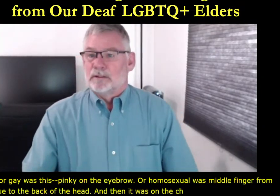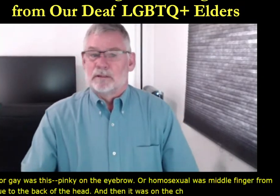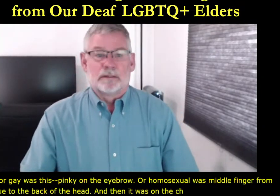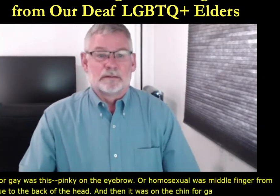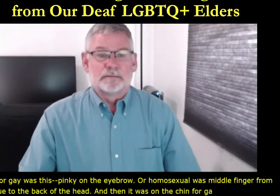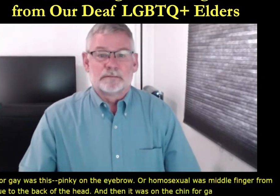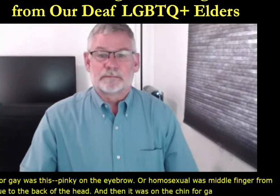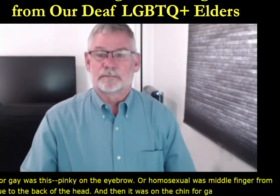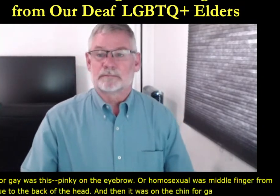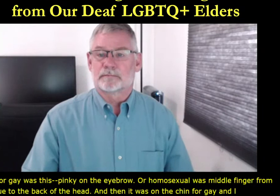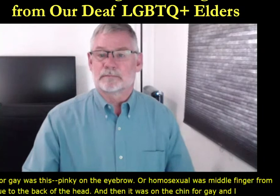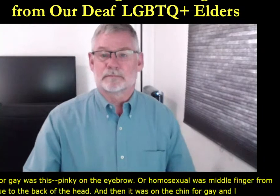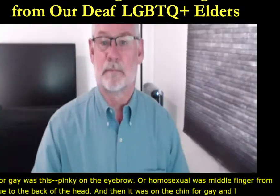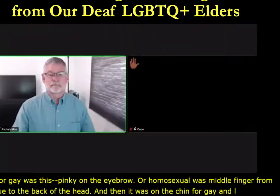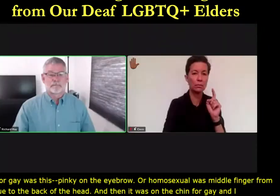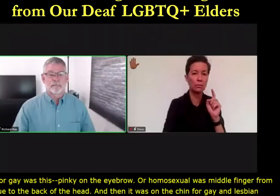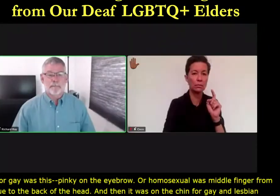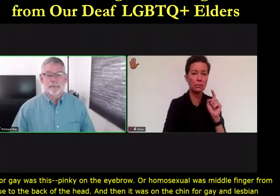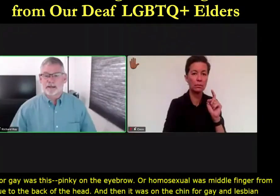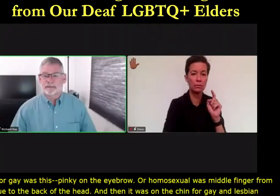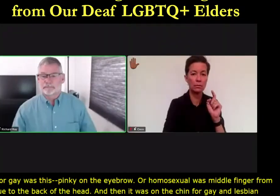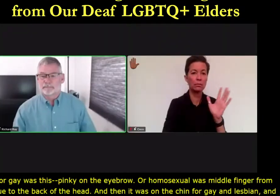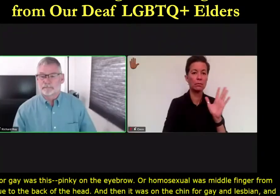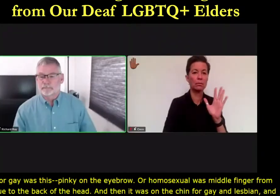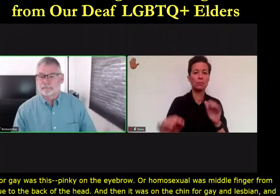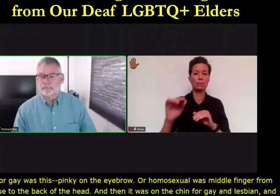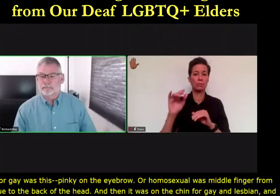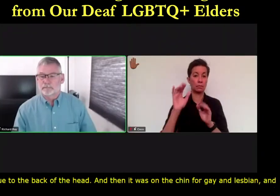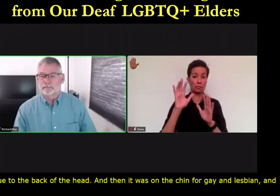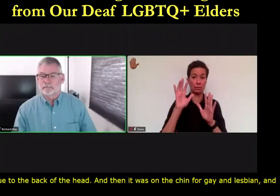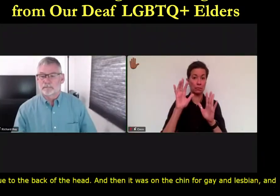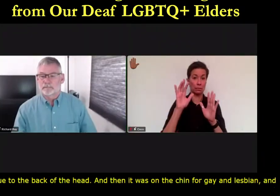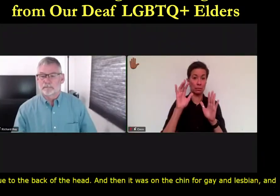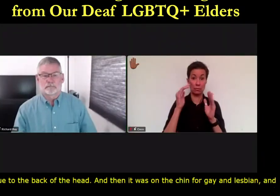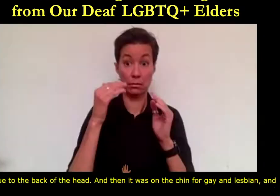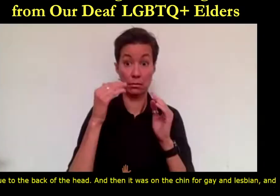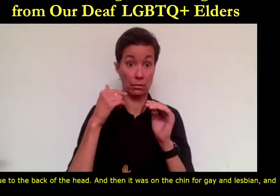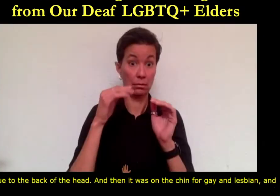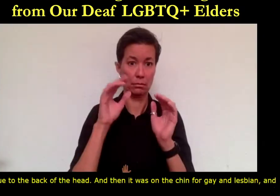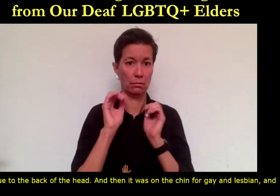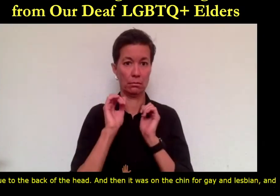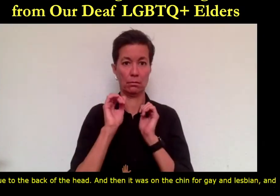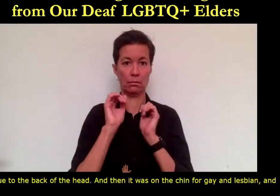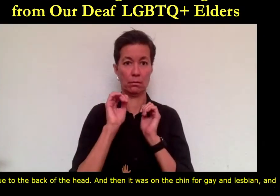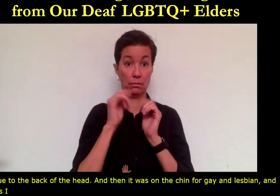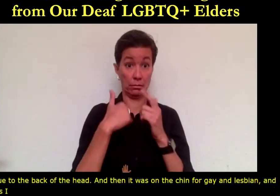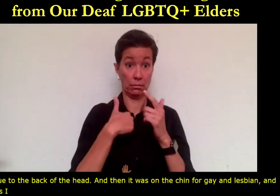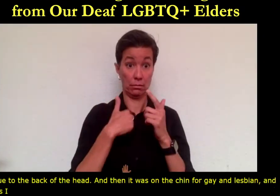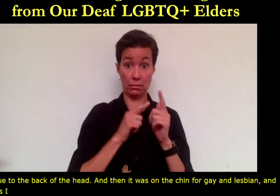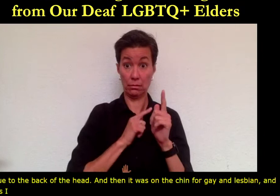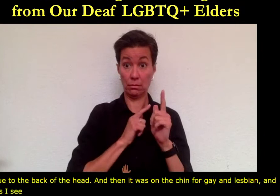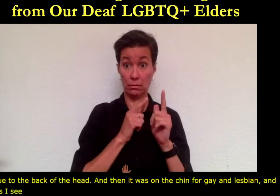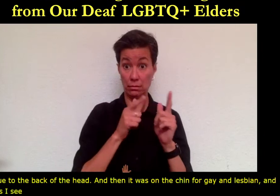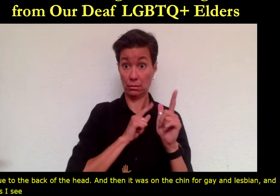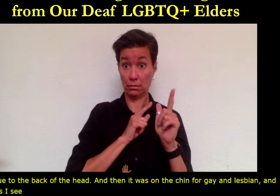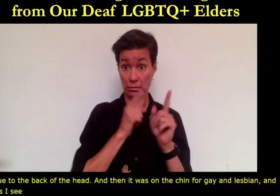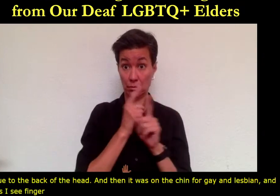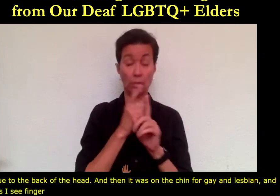okay coco can you respond as well sure uh got me yes yes okay